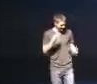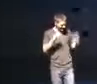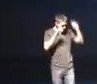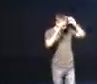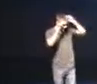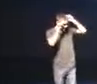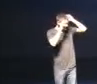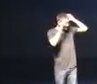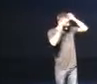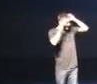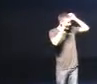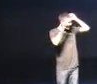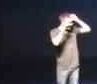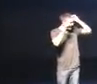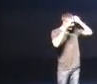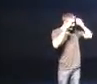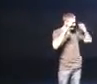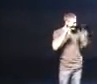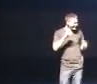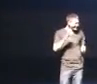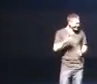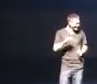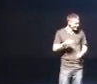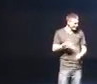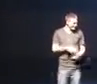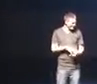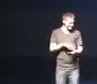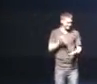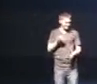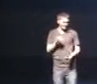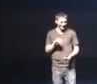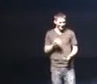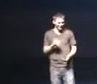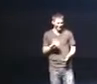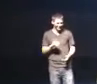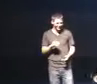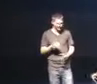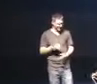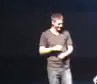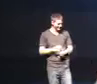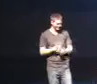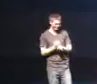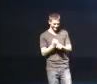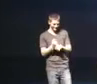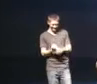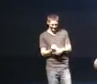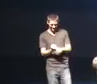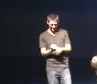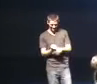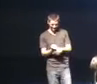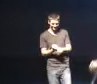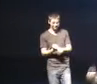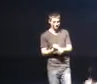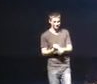He adjusts his head, picks up his ball, stares at his bat,